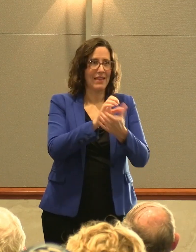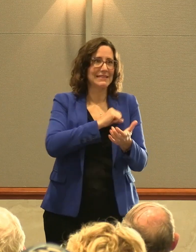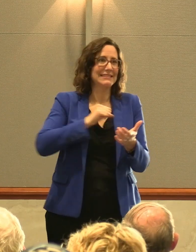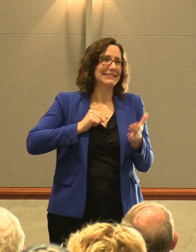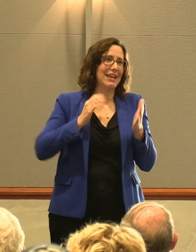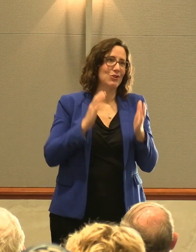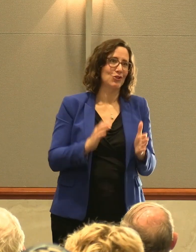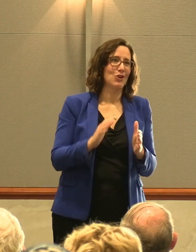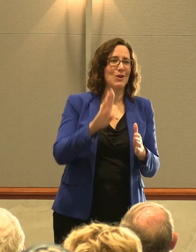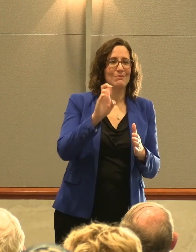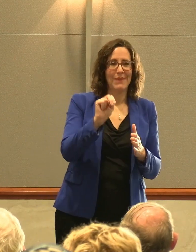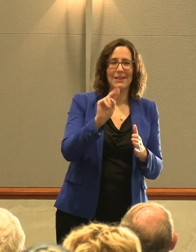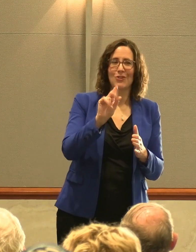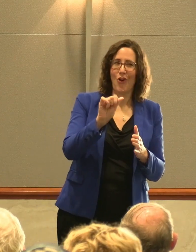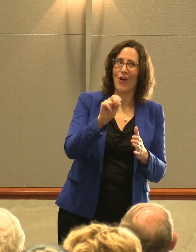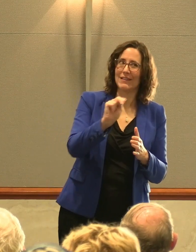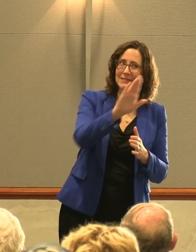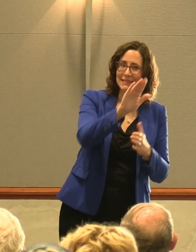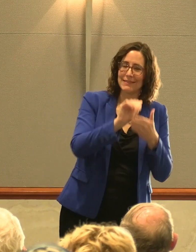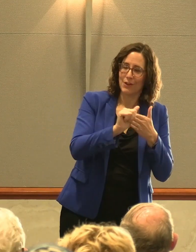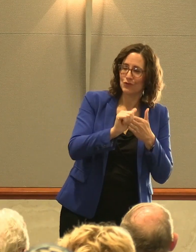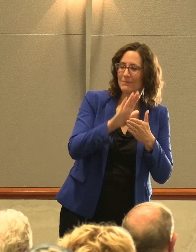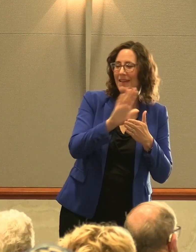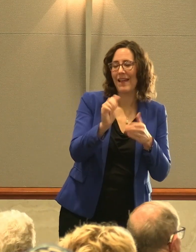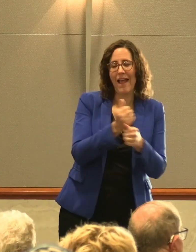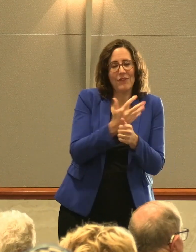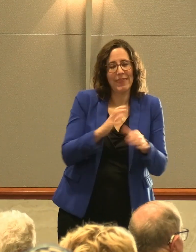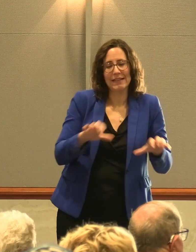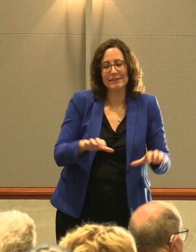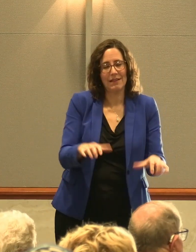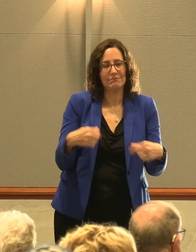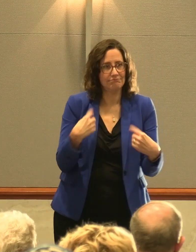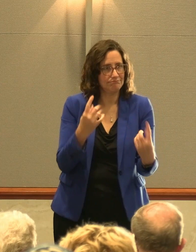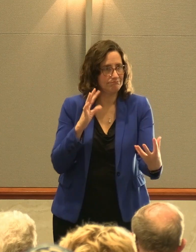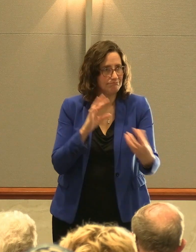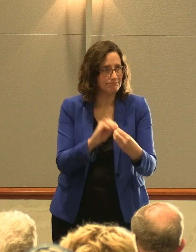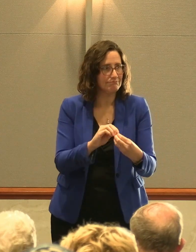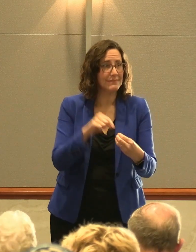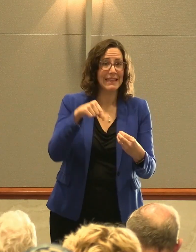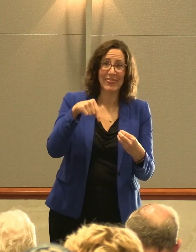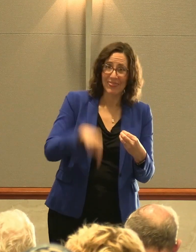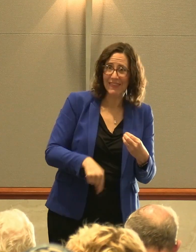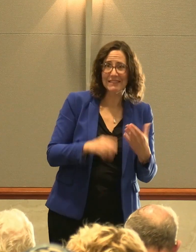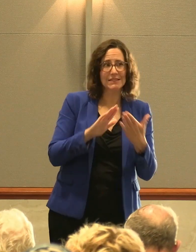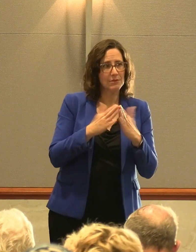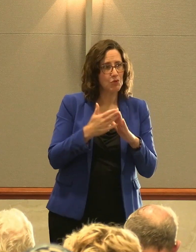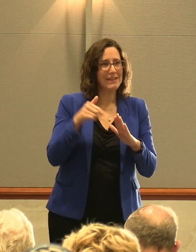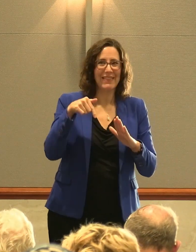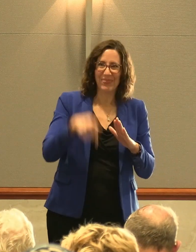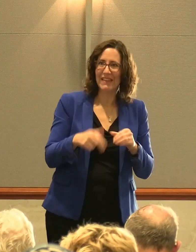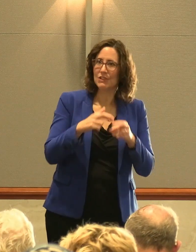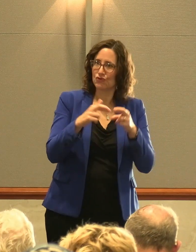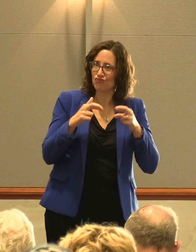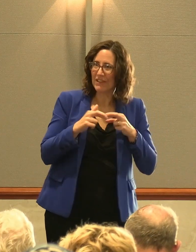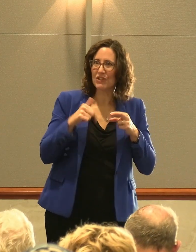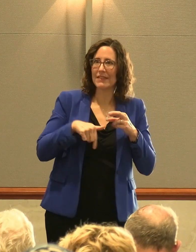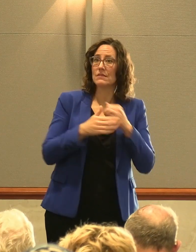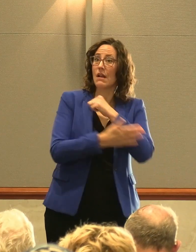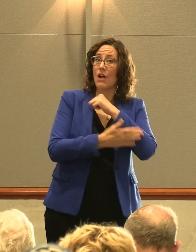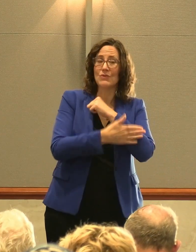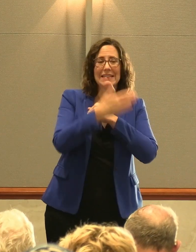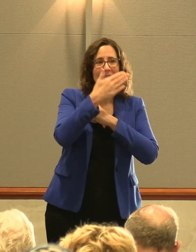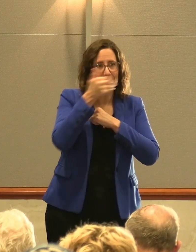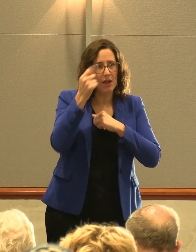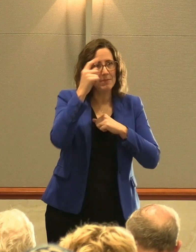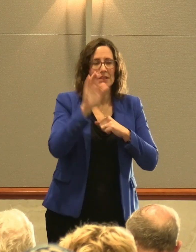Ben Cardin on his leadership and everything that he has done. This community, this region, this country is better off